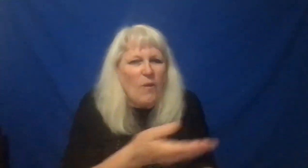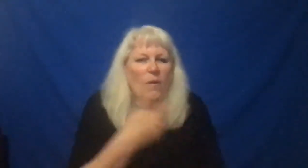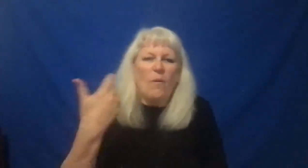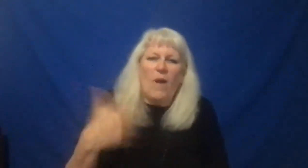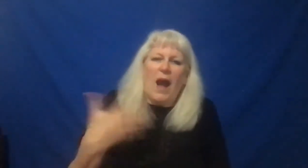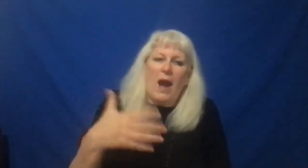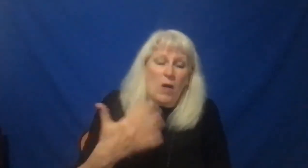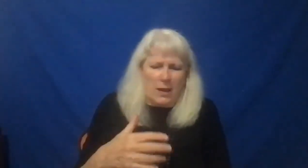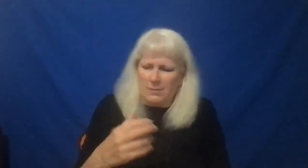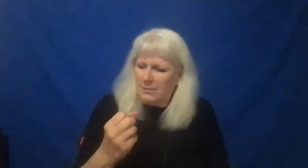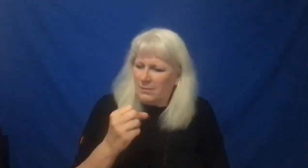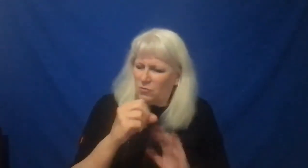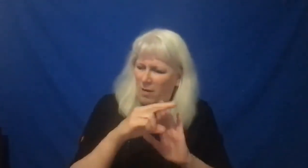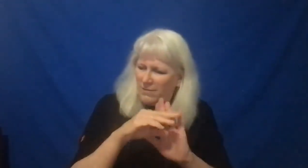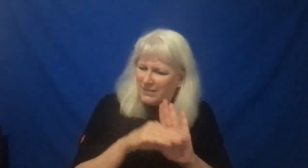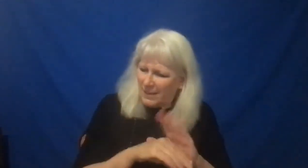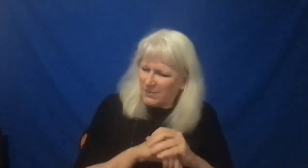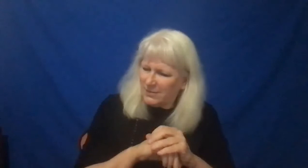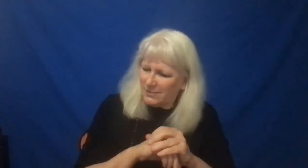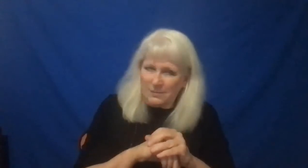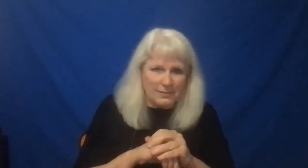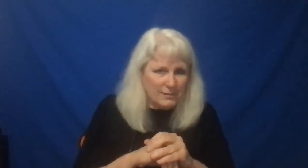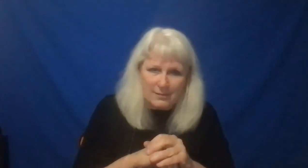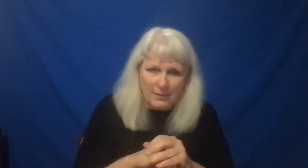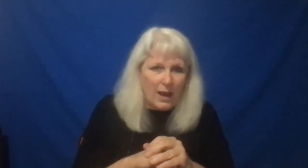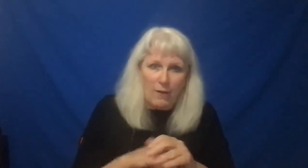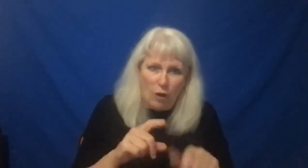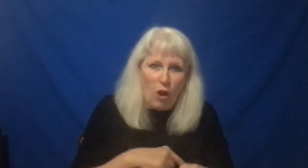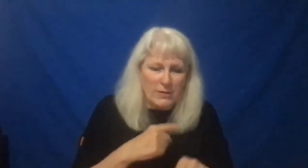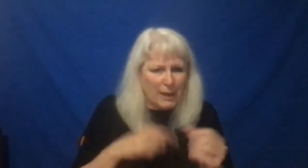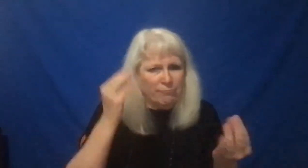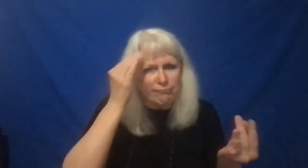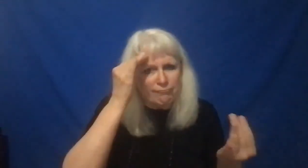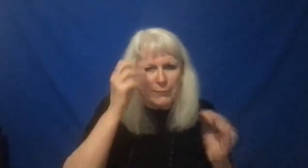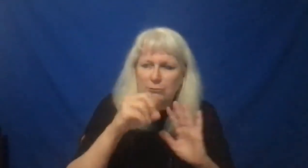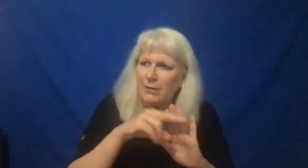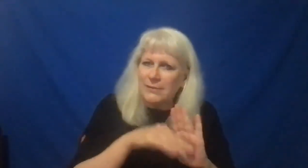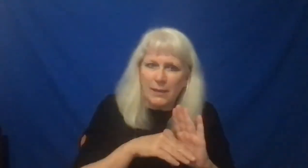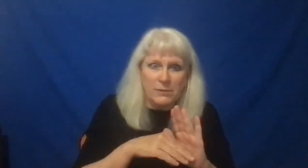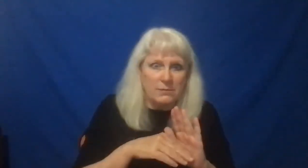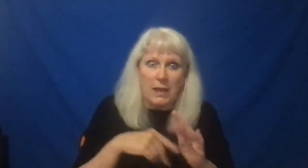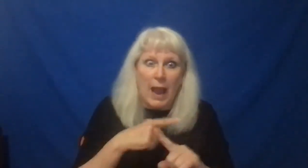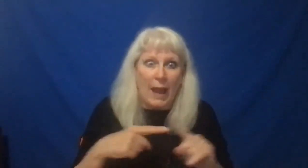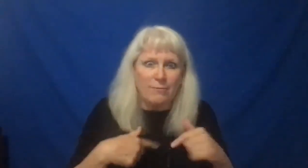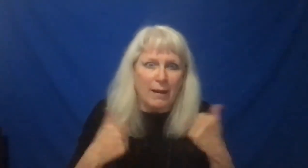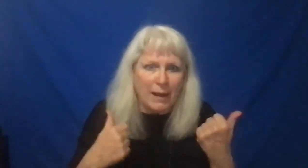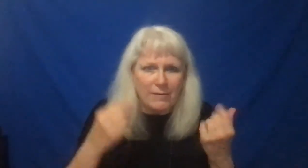about this a long time, half my life. But the 12 steps are not just for the